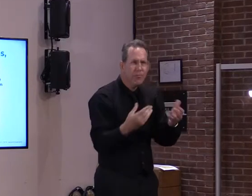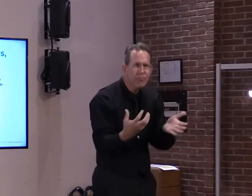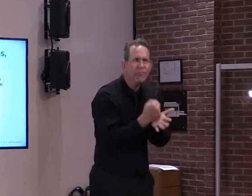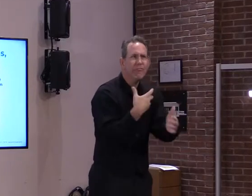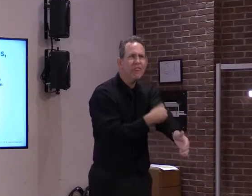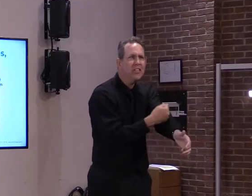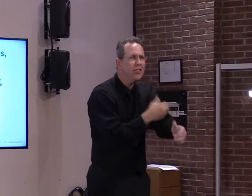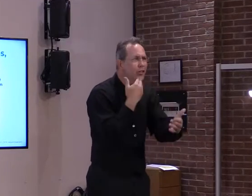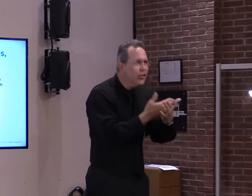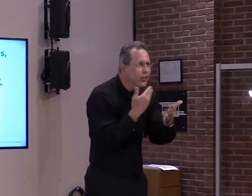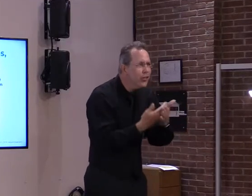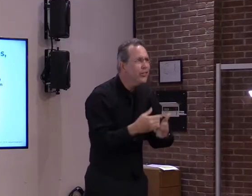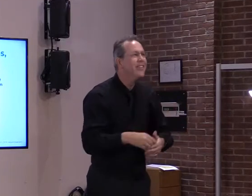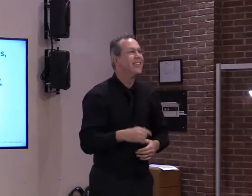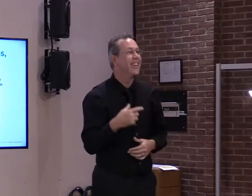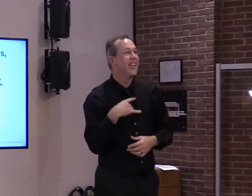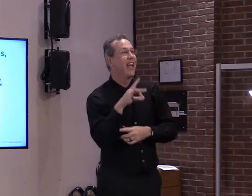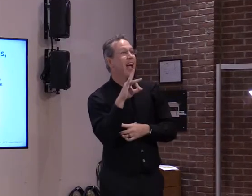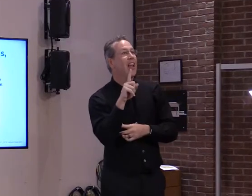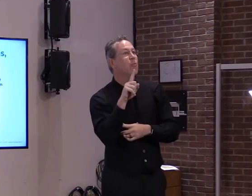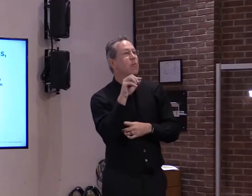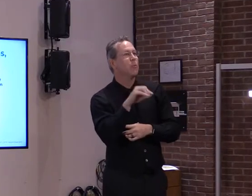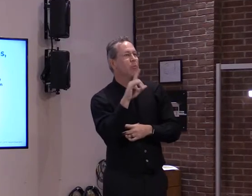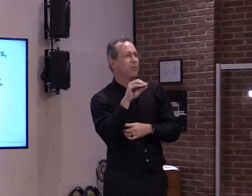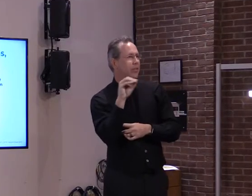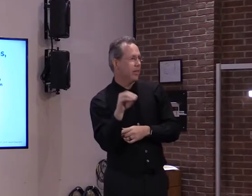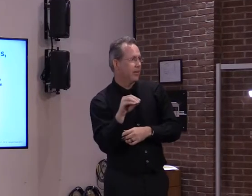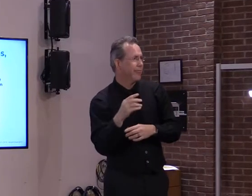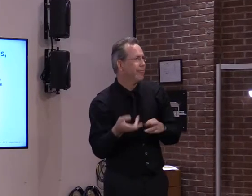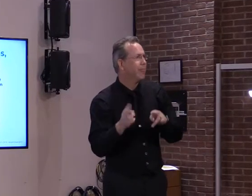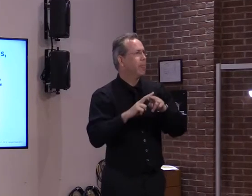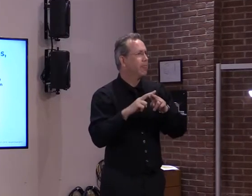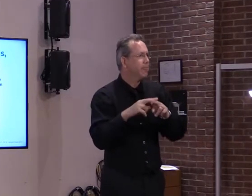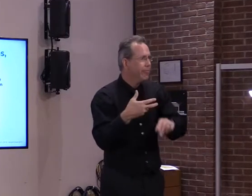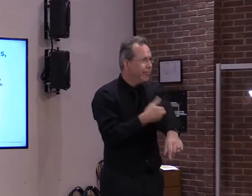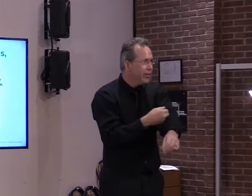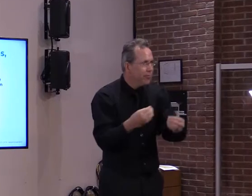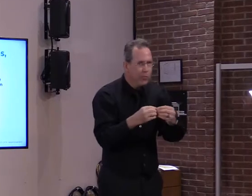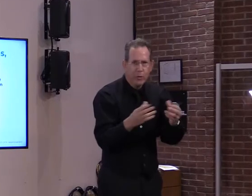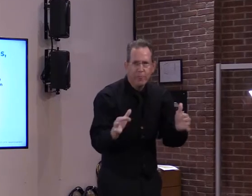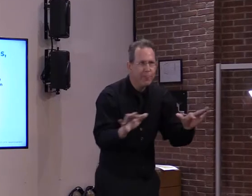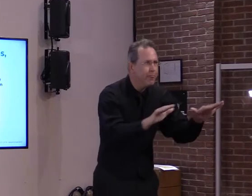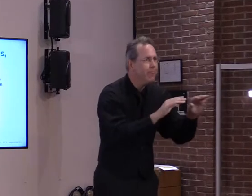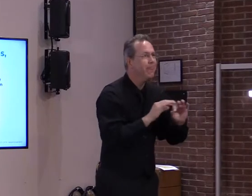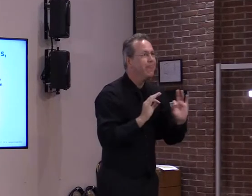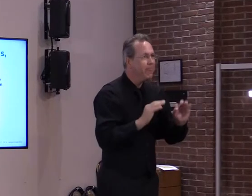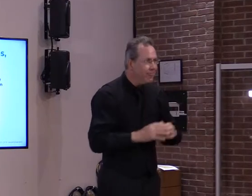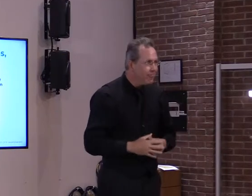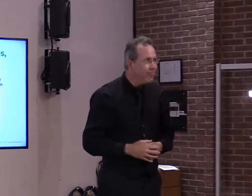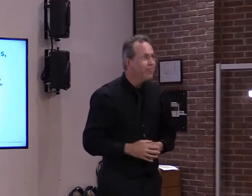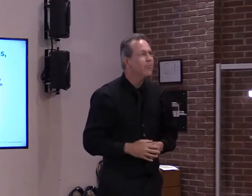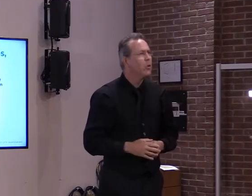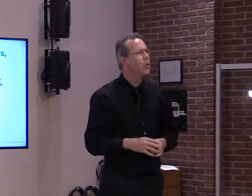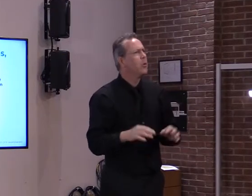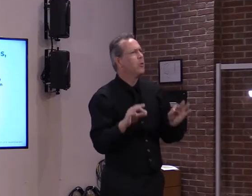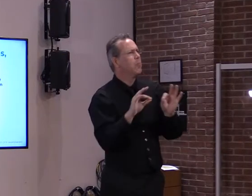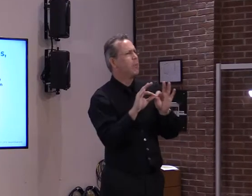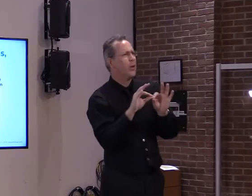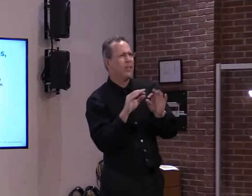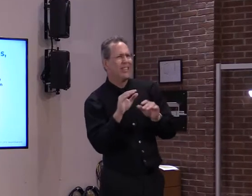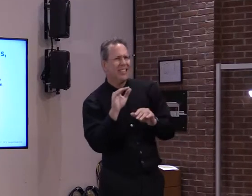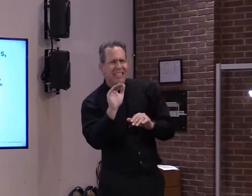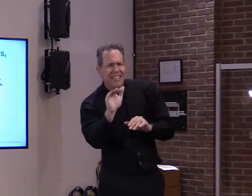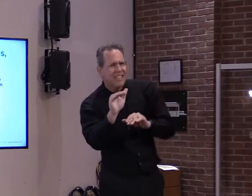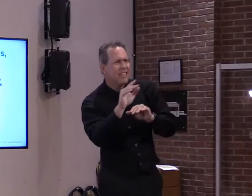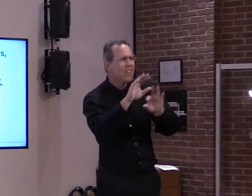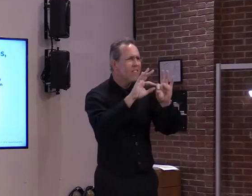to 81.3%. And we can see how critical it is for Vermonters to continue to encourage their friends, family, and